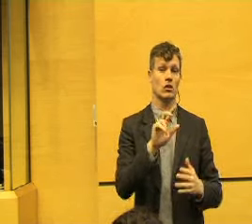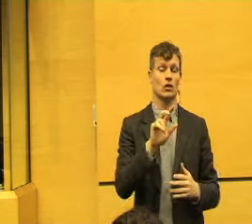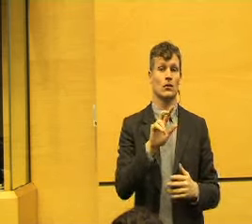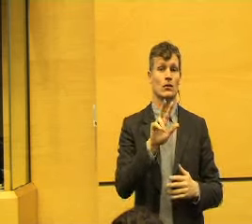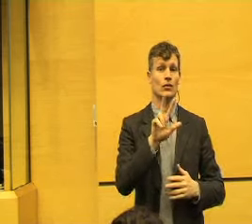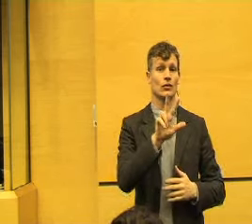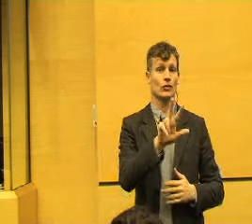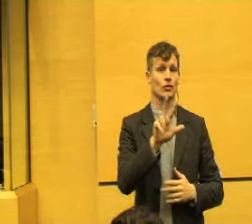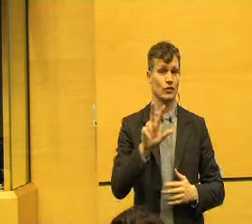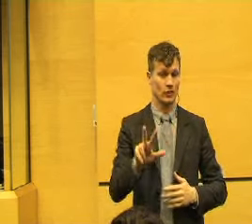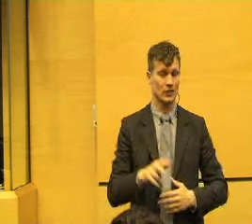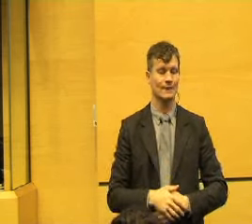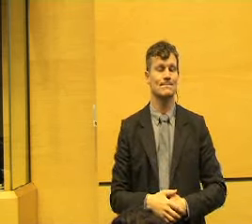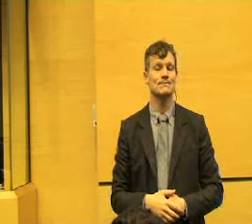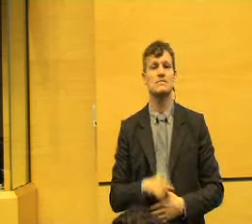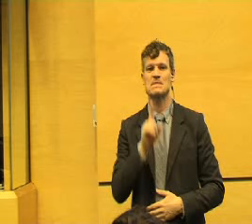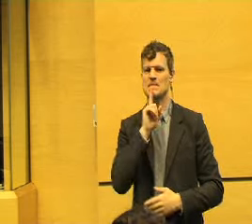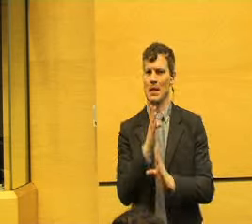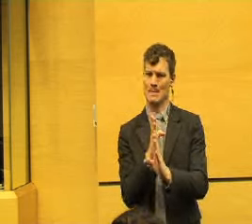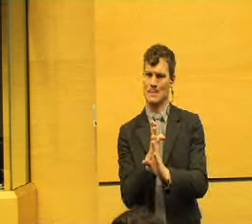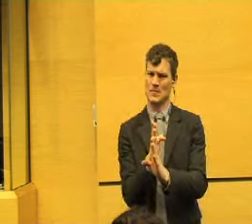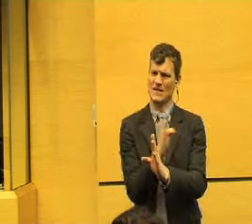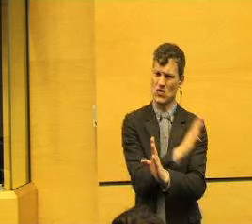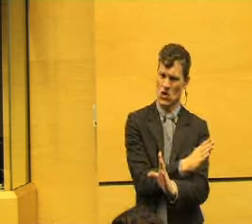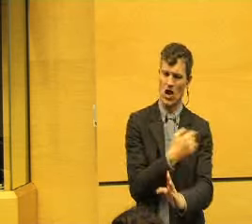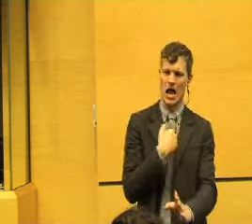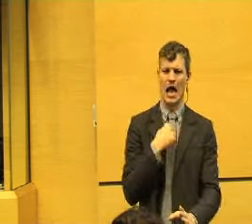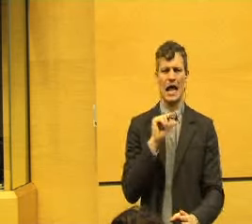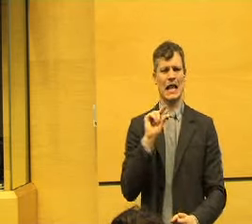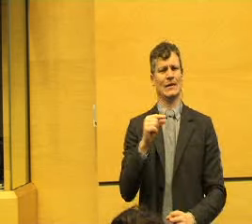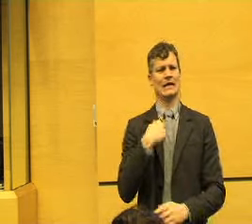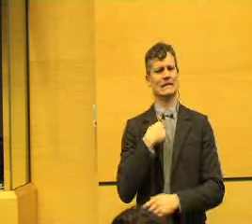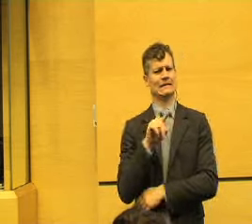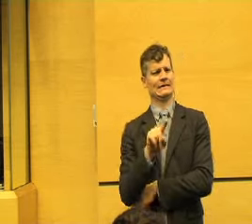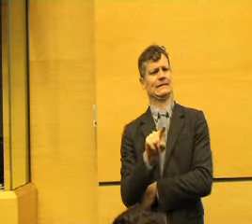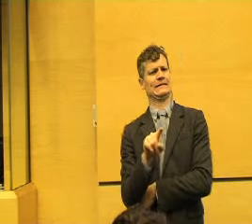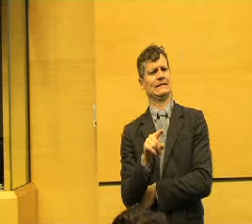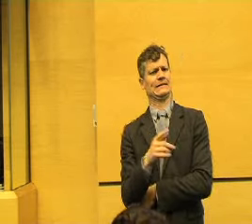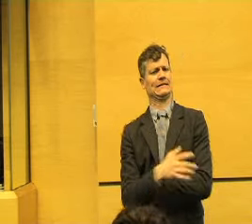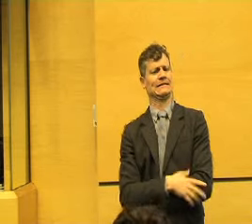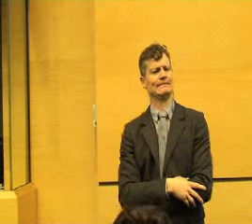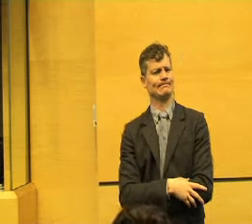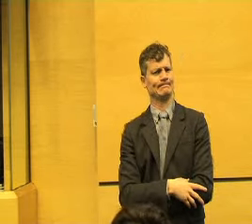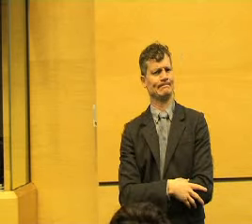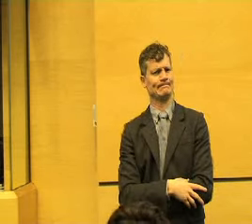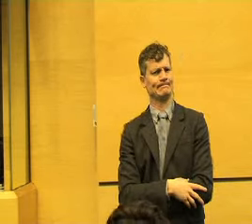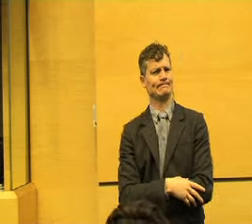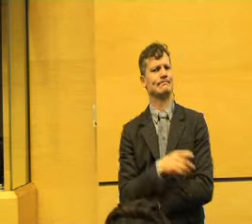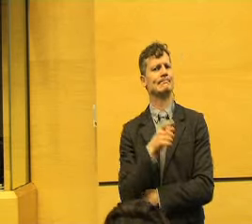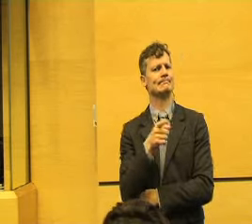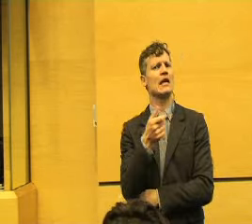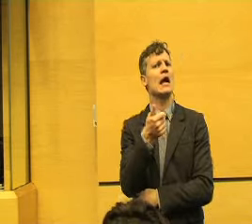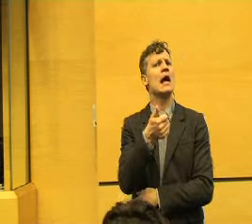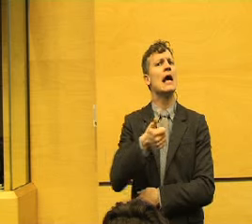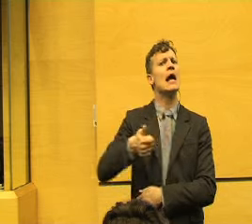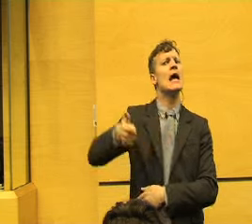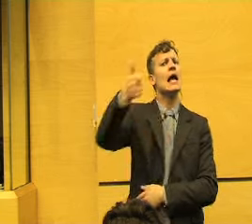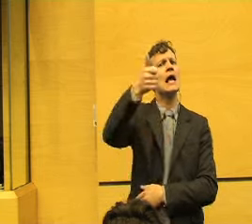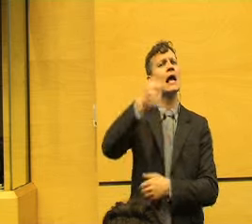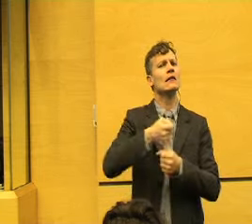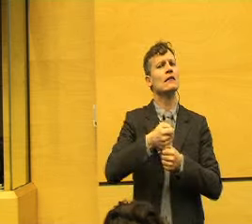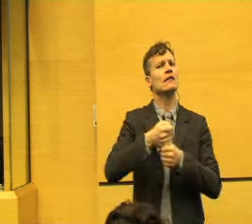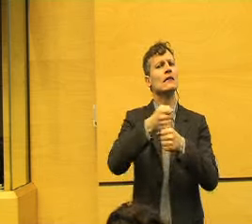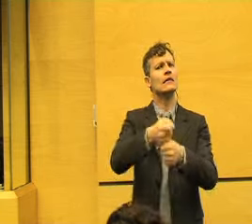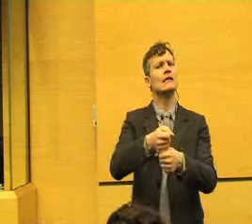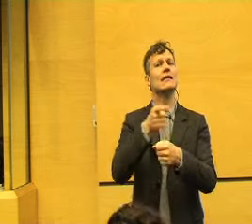I need to say that I was a little bit irritated yesterday by the way the head of the Thai government delegation introduced one